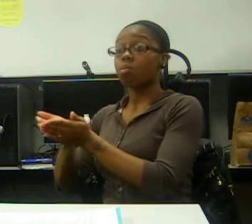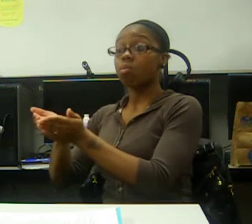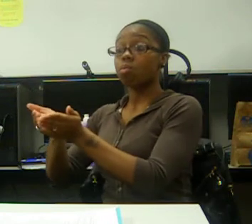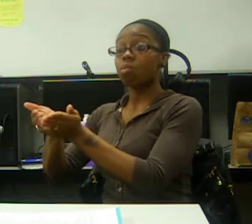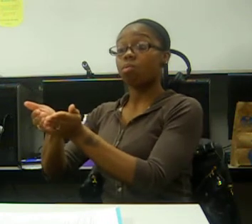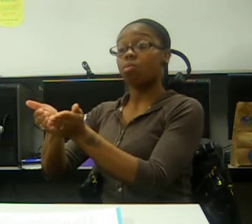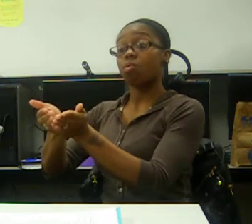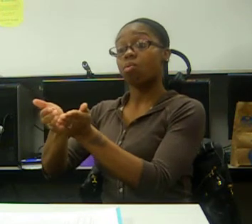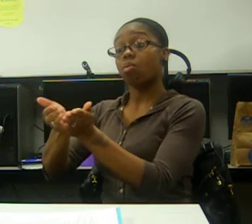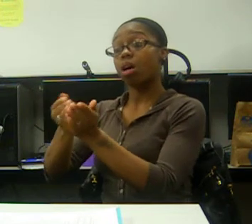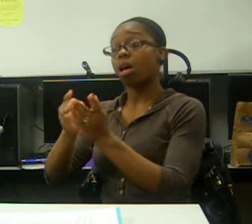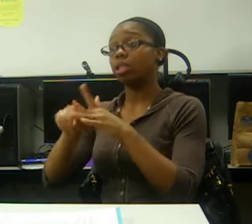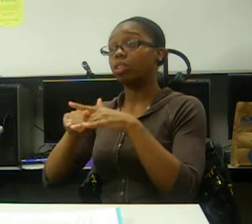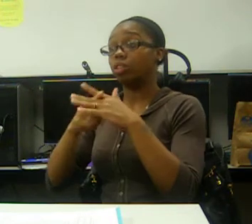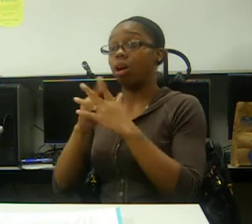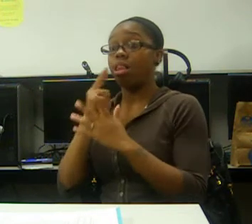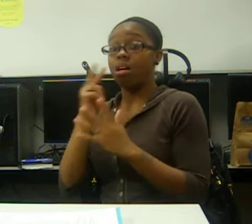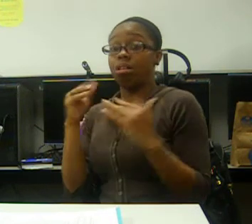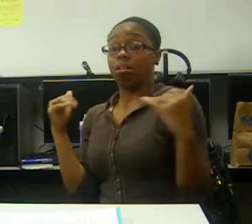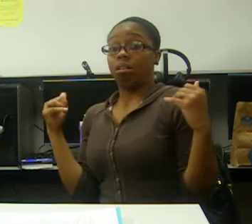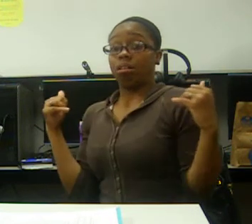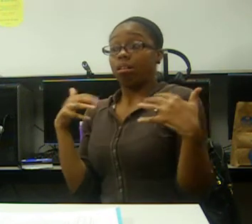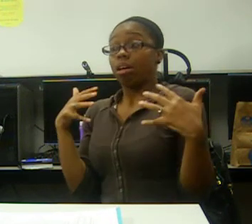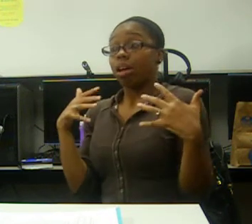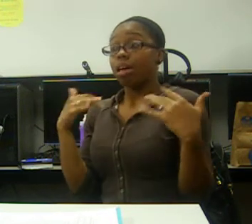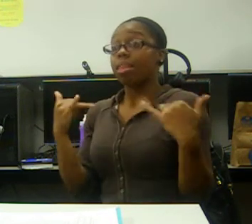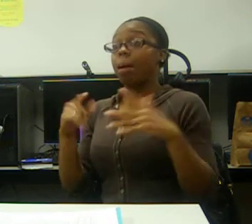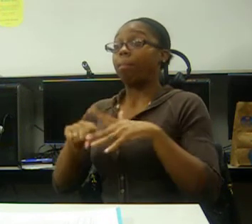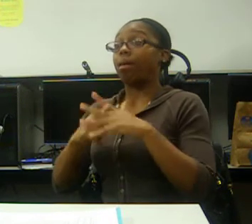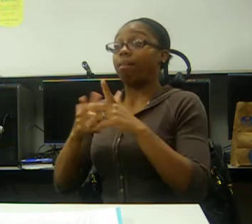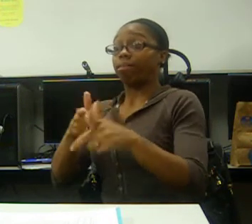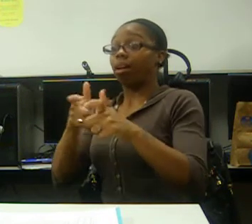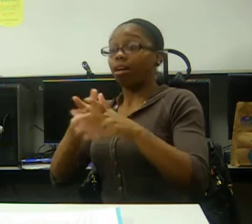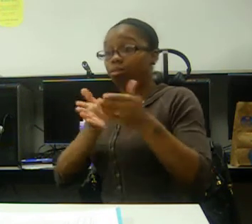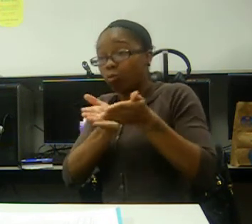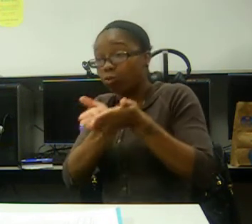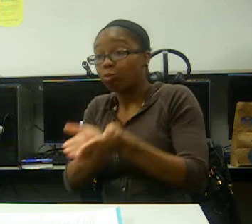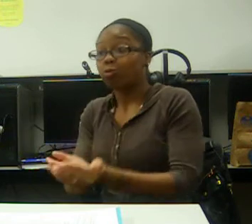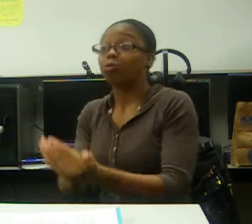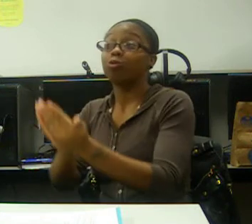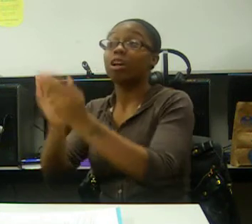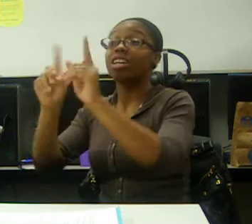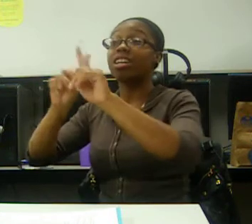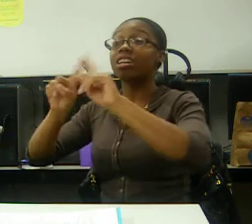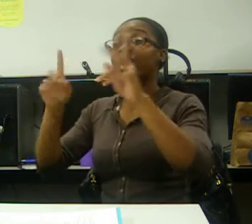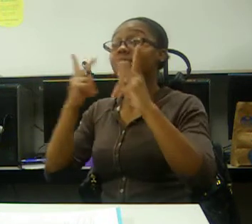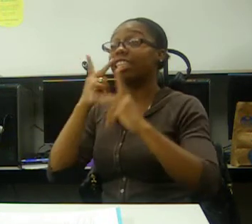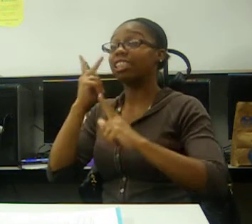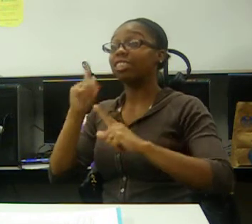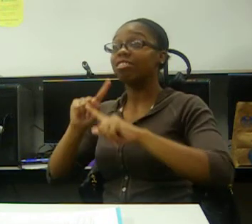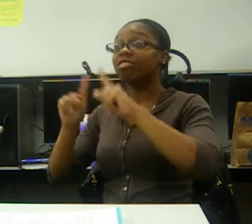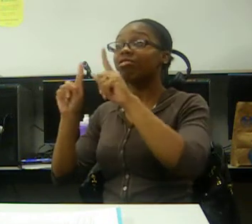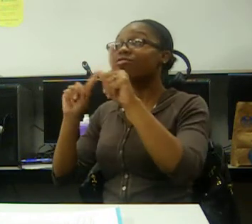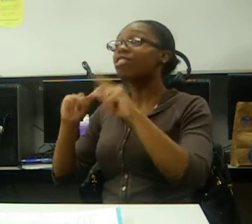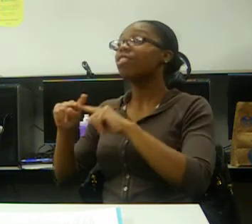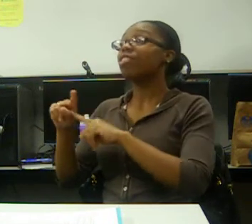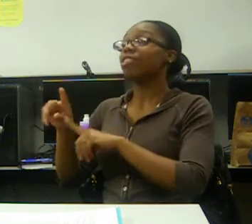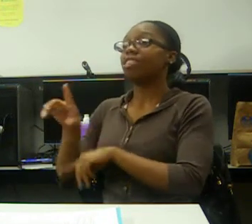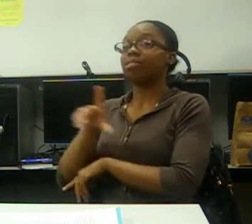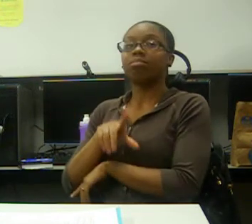of scary. The ride starts going faster. There's different dinosaurs flying out at you. And then at